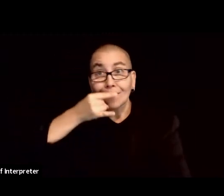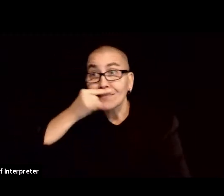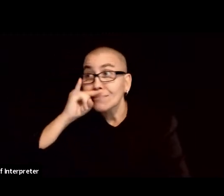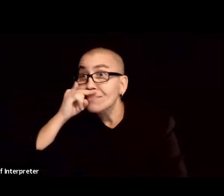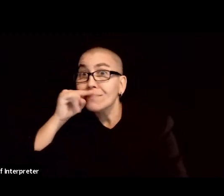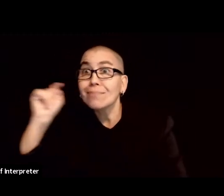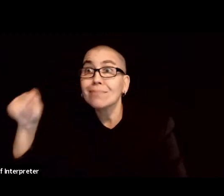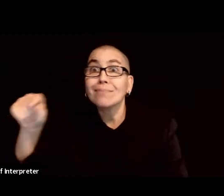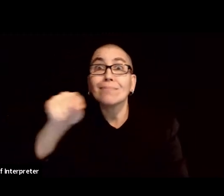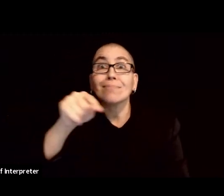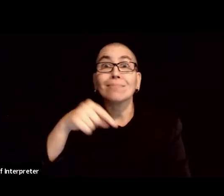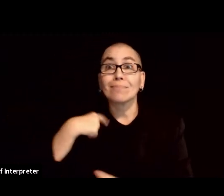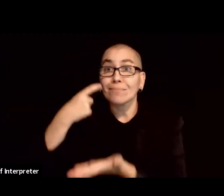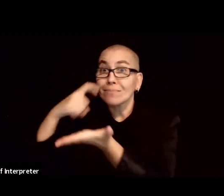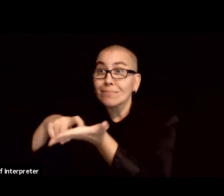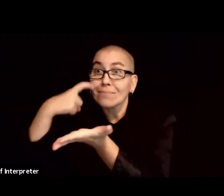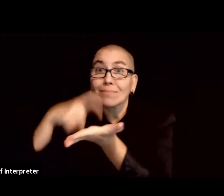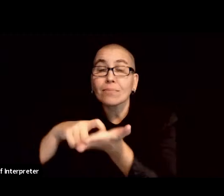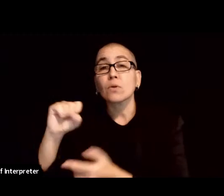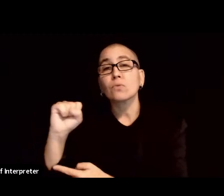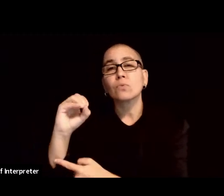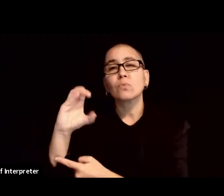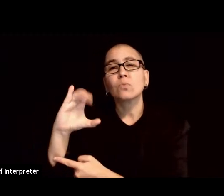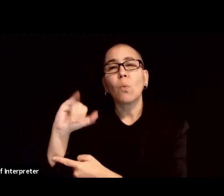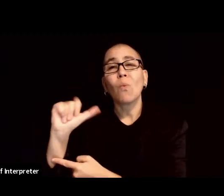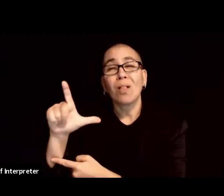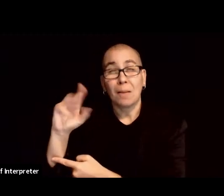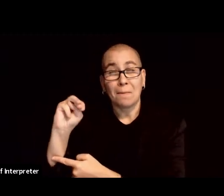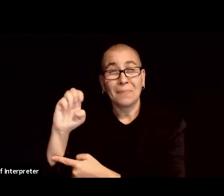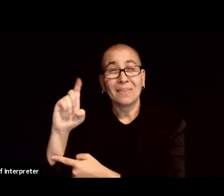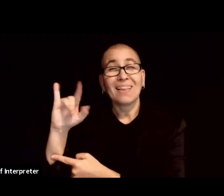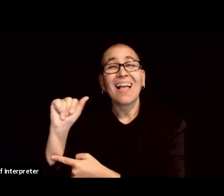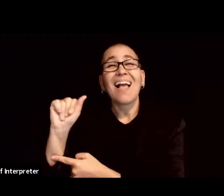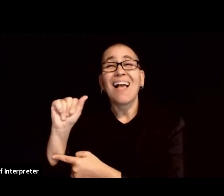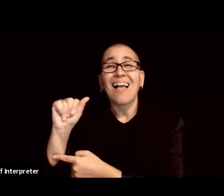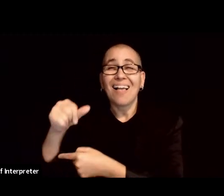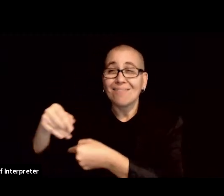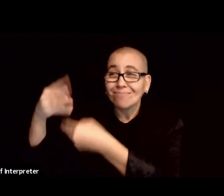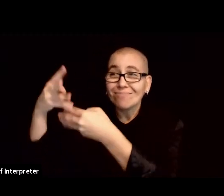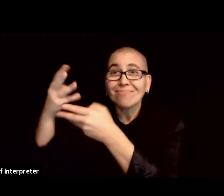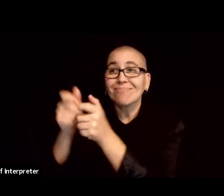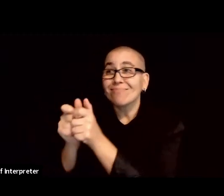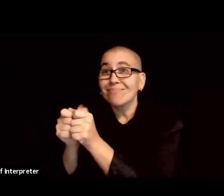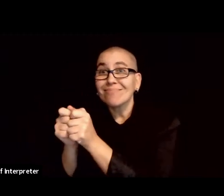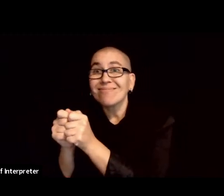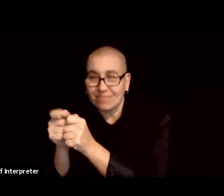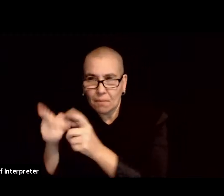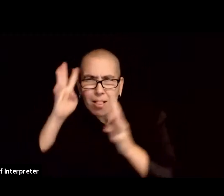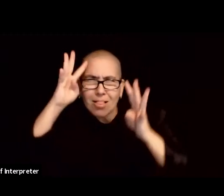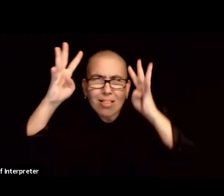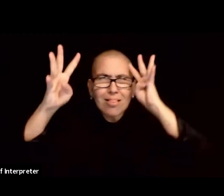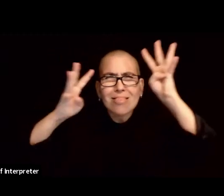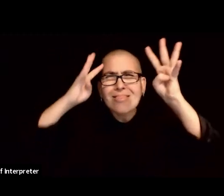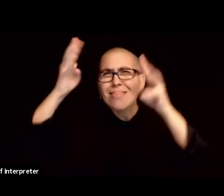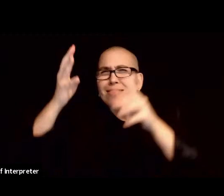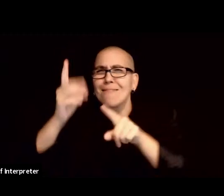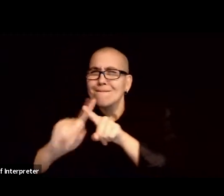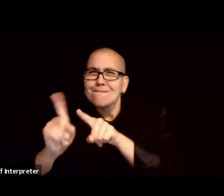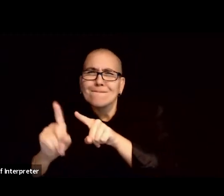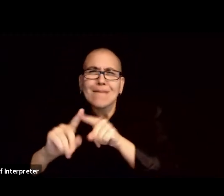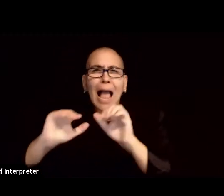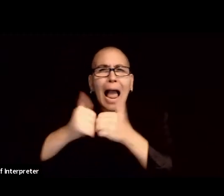creative, putting treats out on tables and bags, putting bags